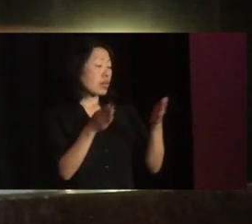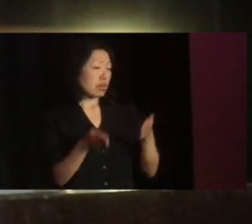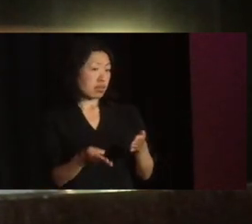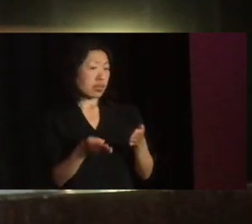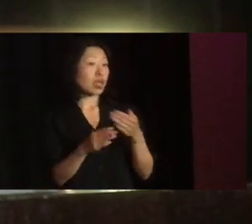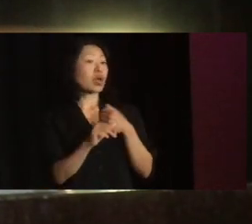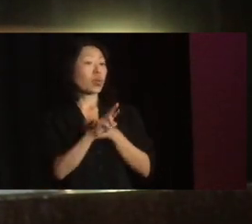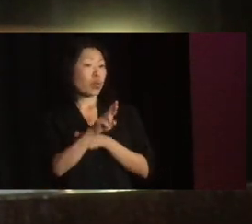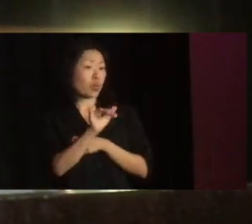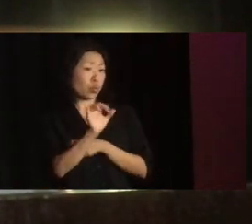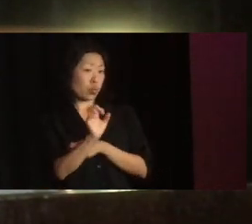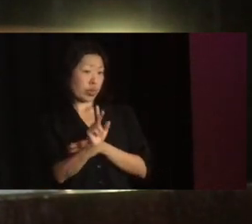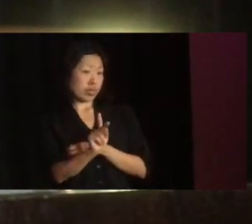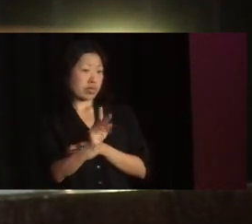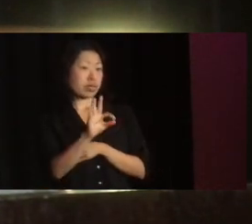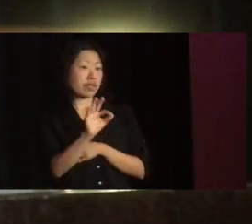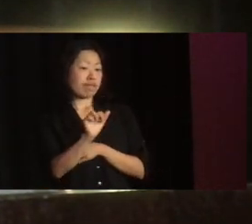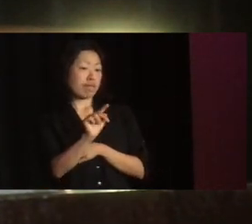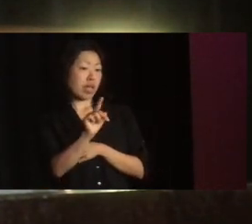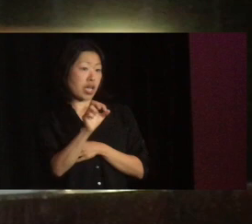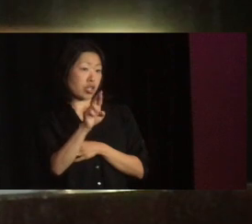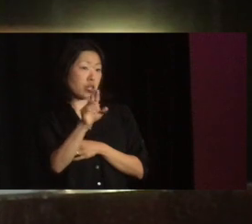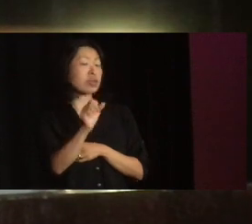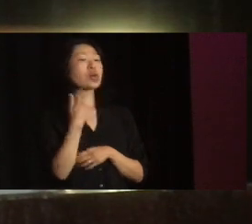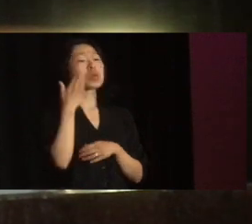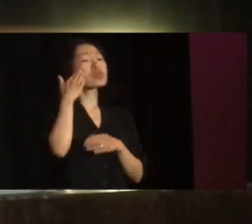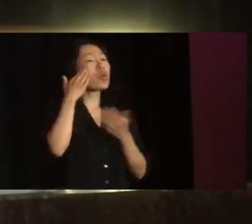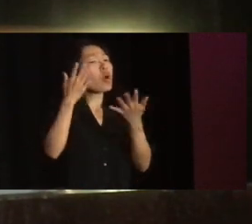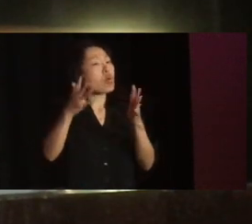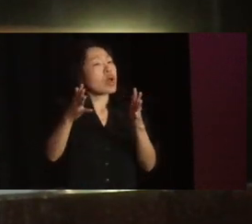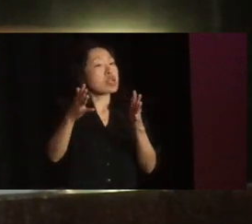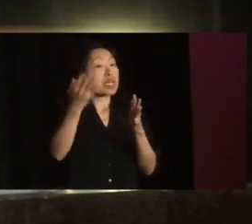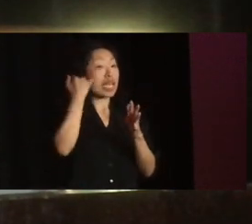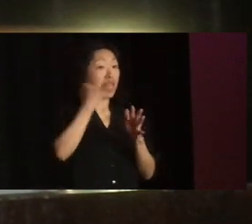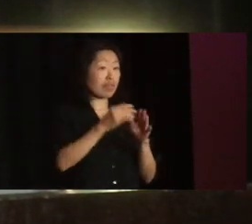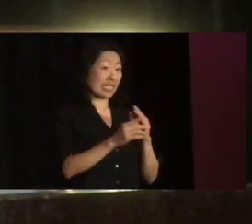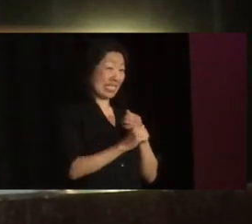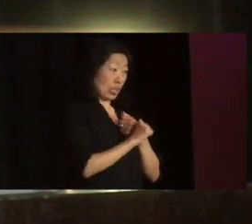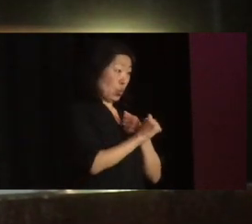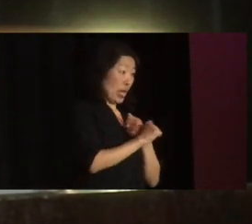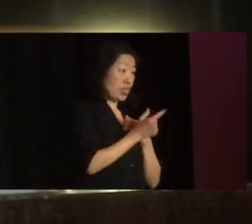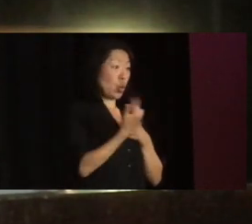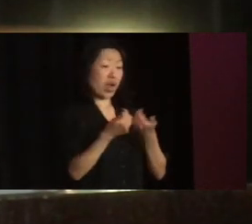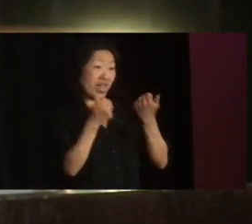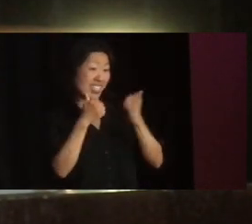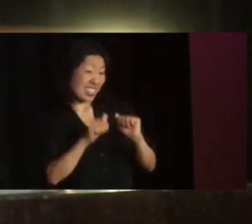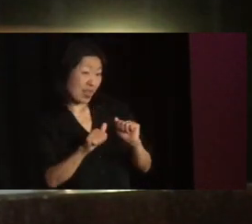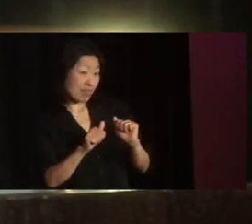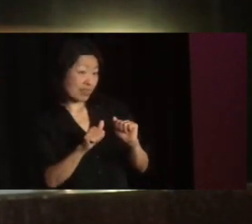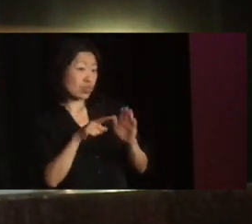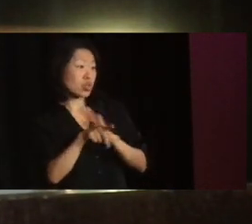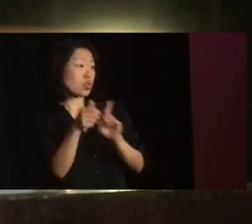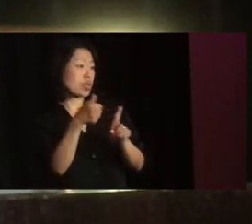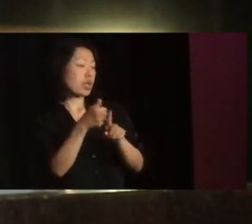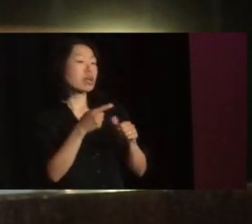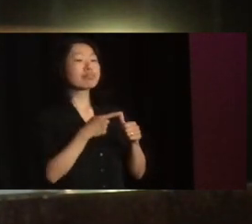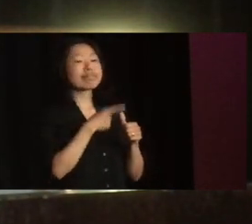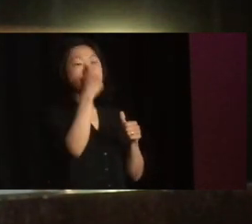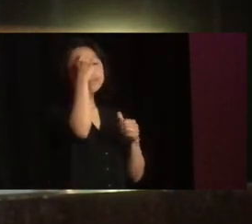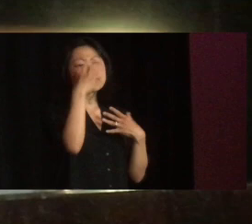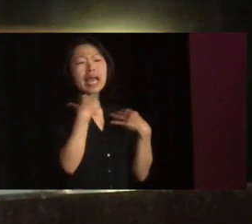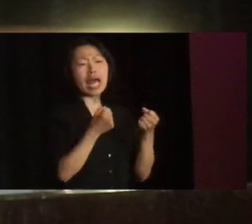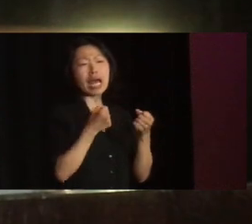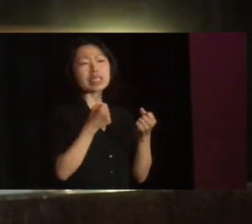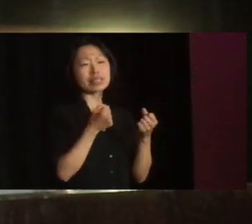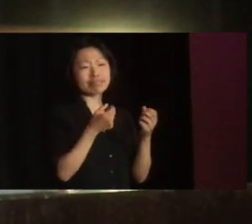already for those who are at risk to attempt or commit suicide. A history of mental health issues.